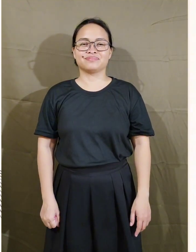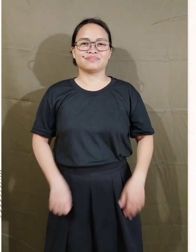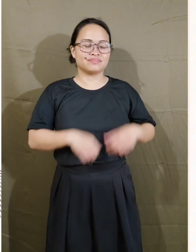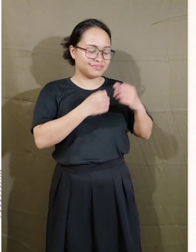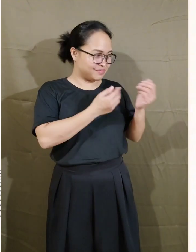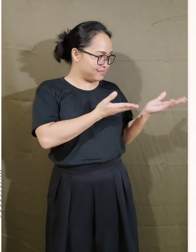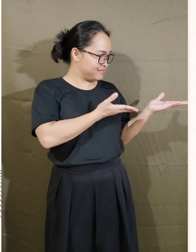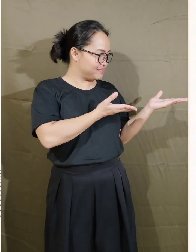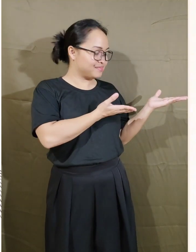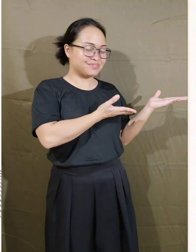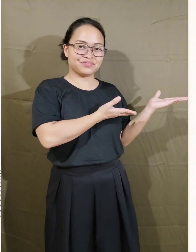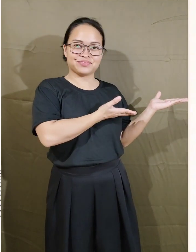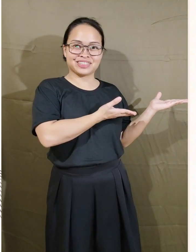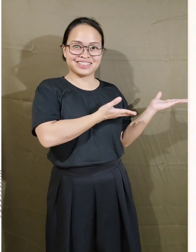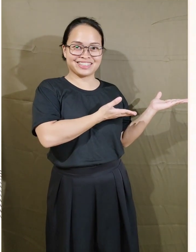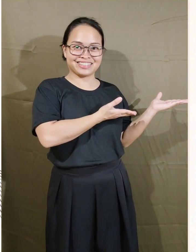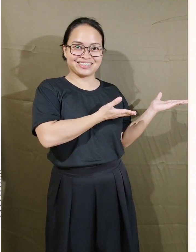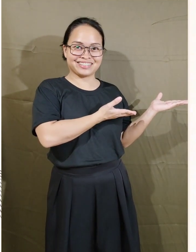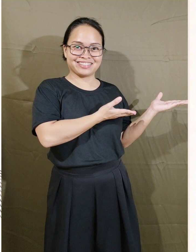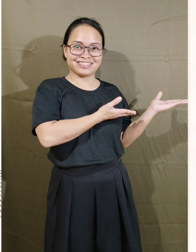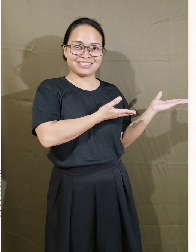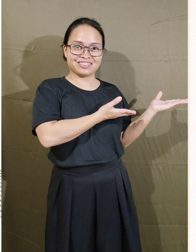So the difference is